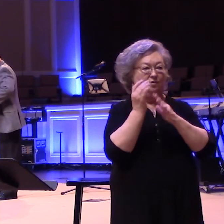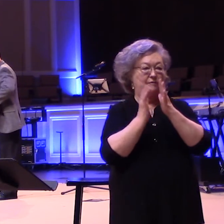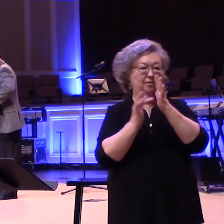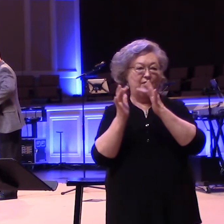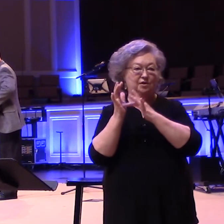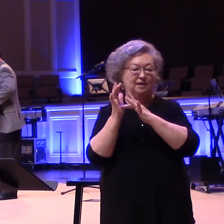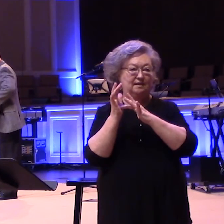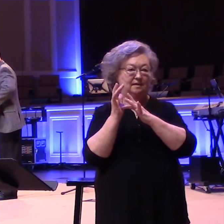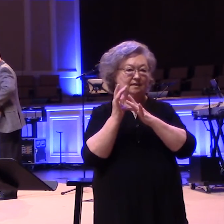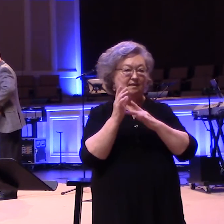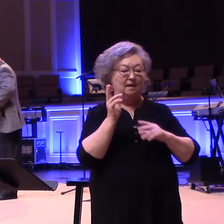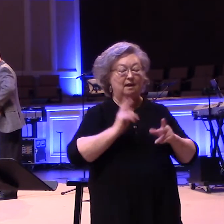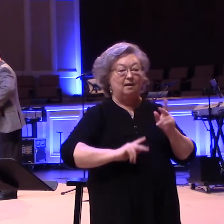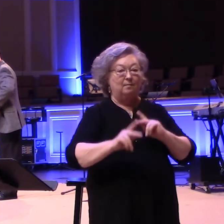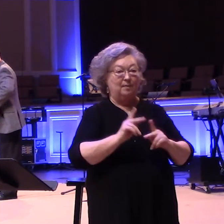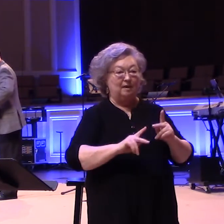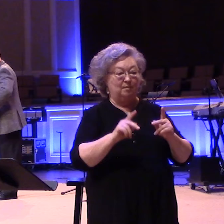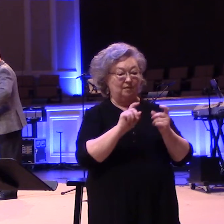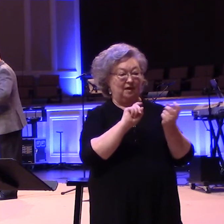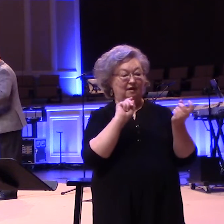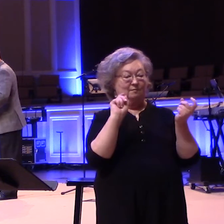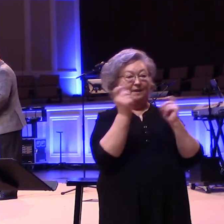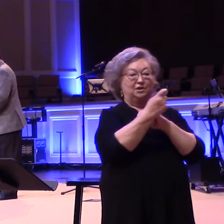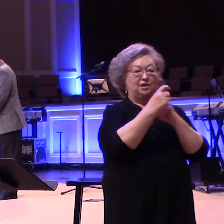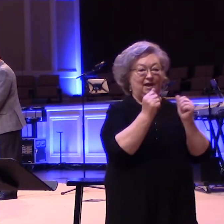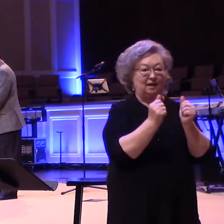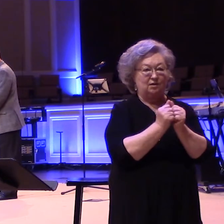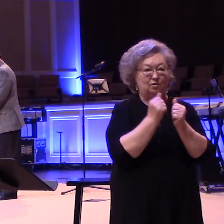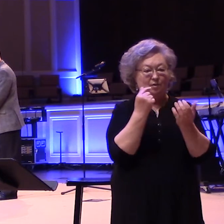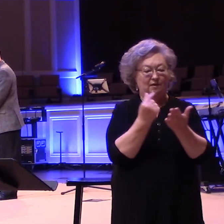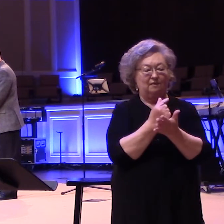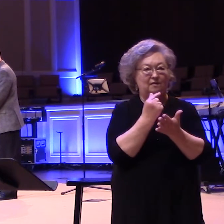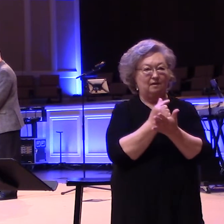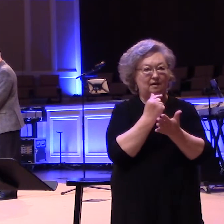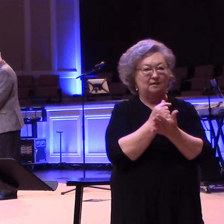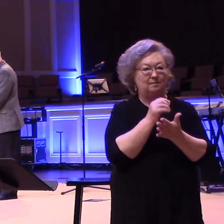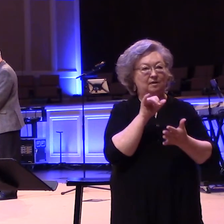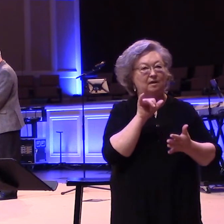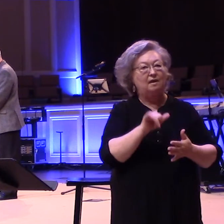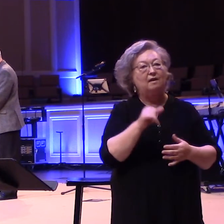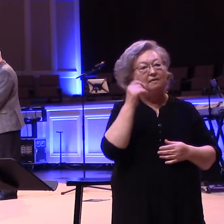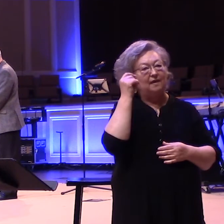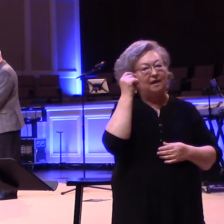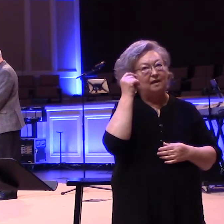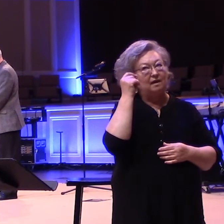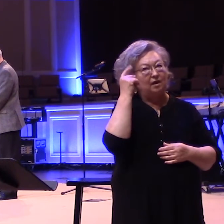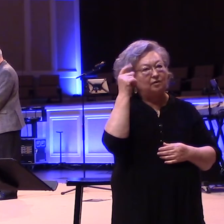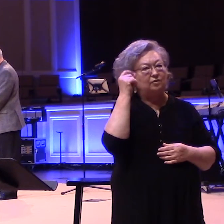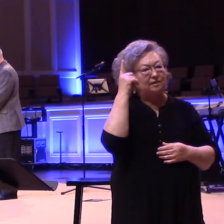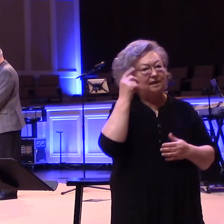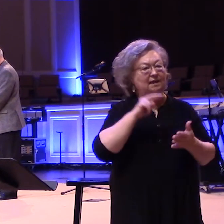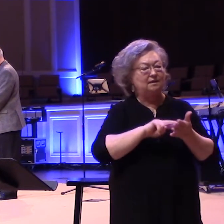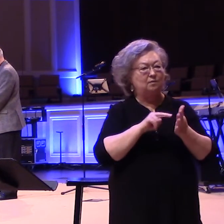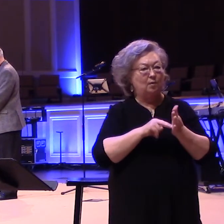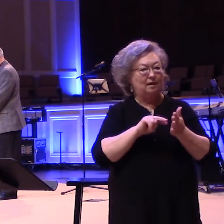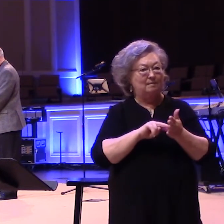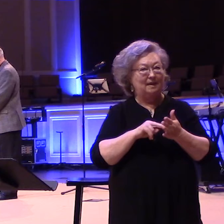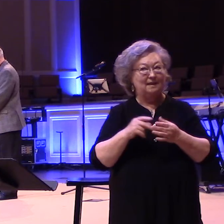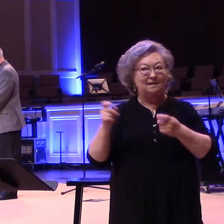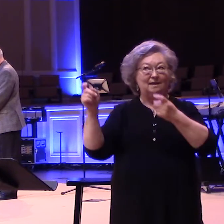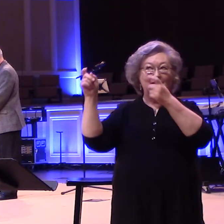Because those who've been transformed by the gospel understand what it means to be dealt with generously.